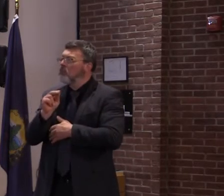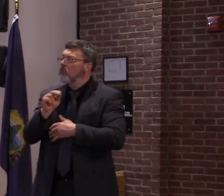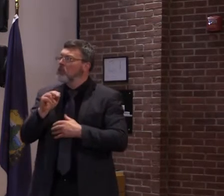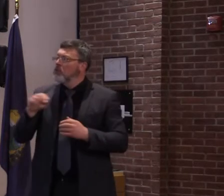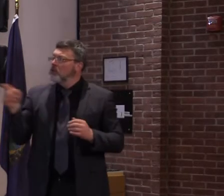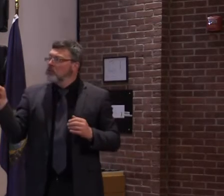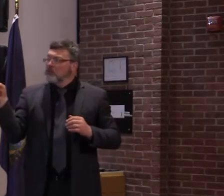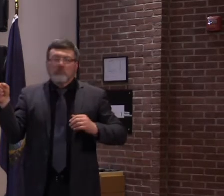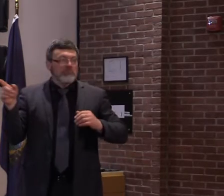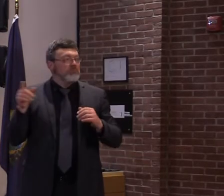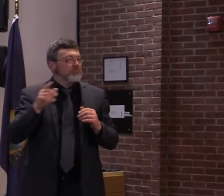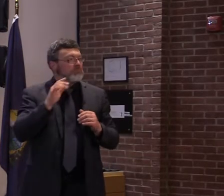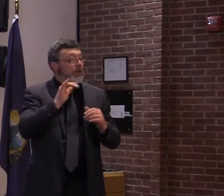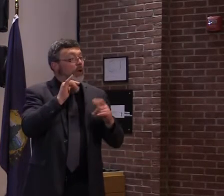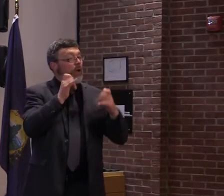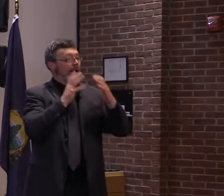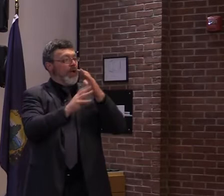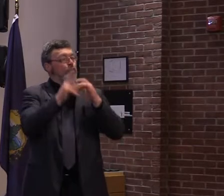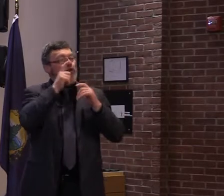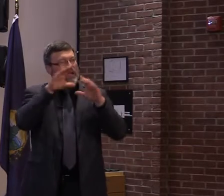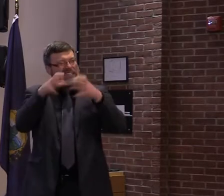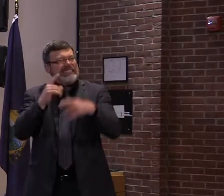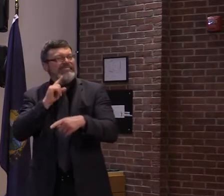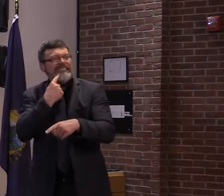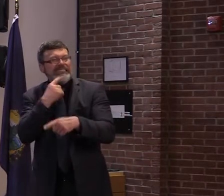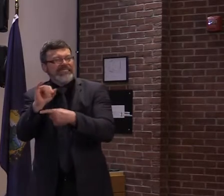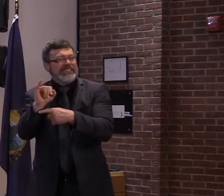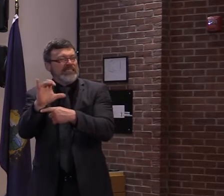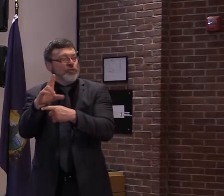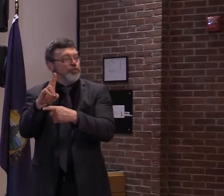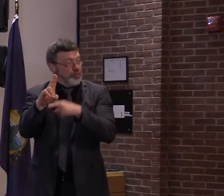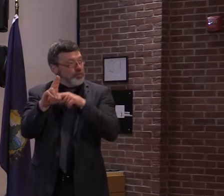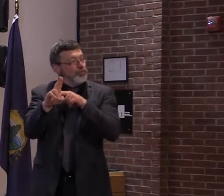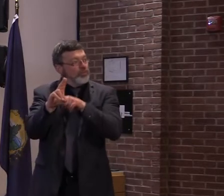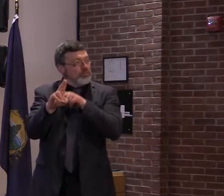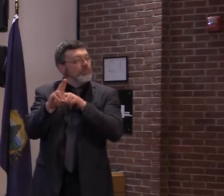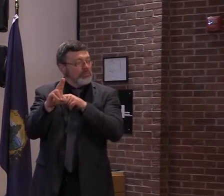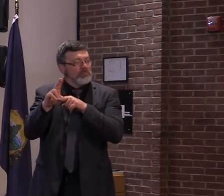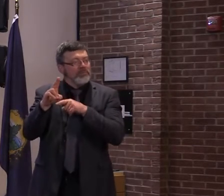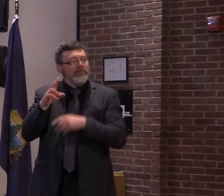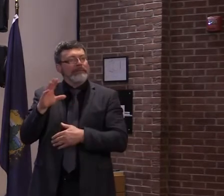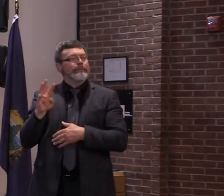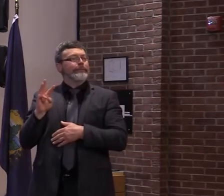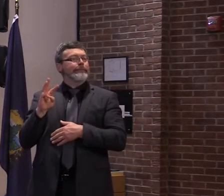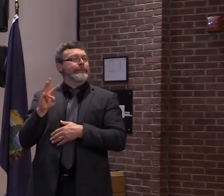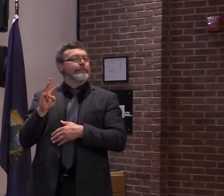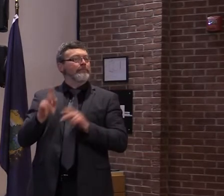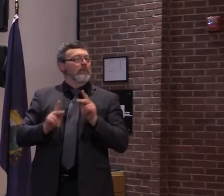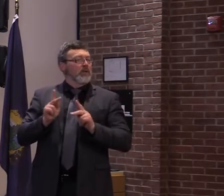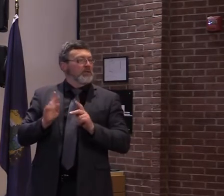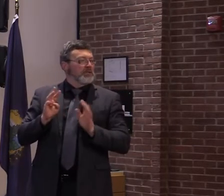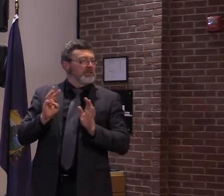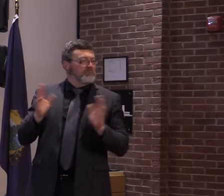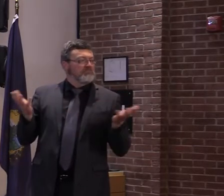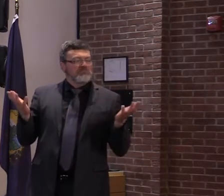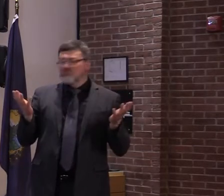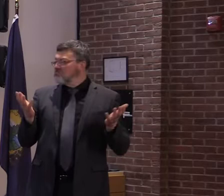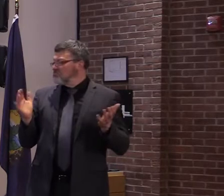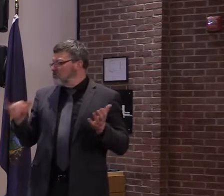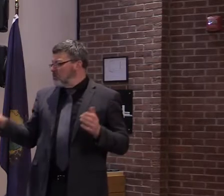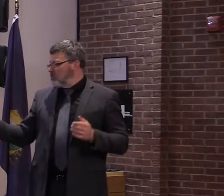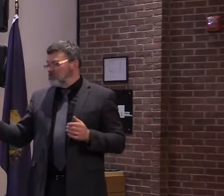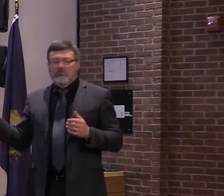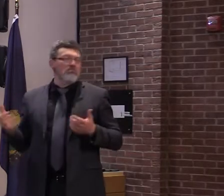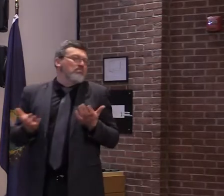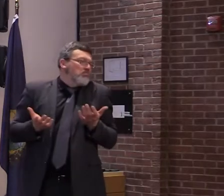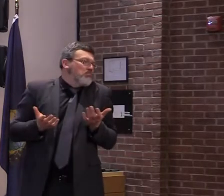up in the ICU. Today, there were a half a dozen people in an ICU. And